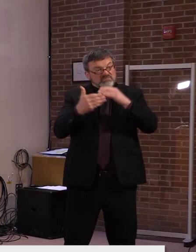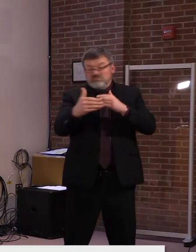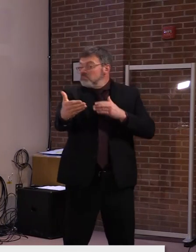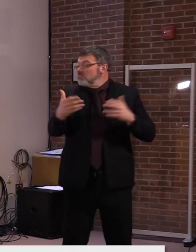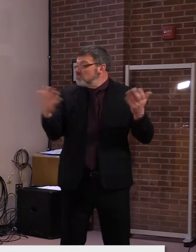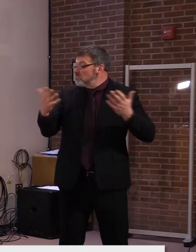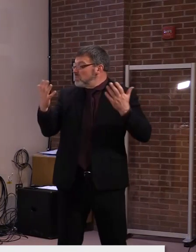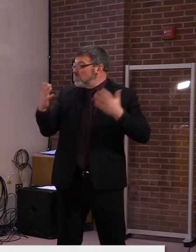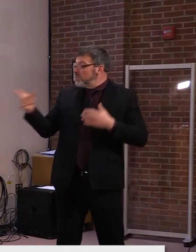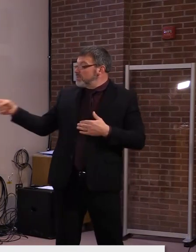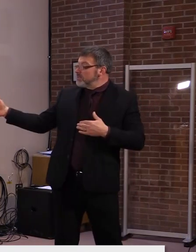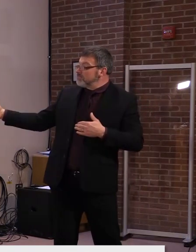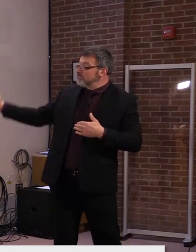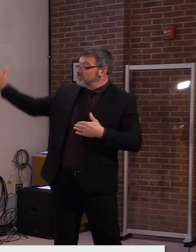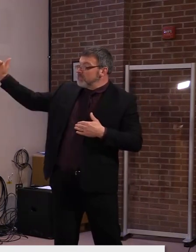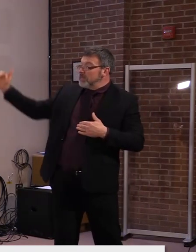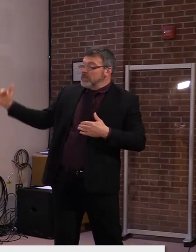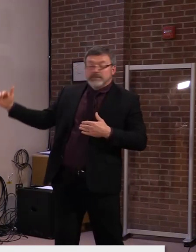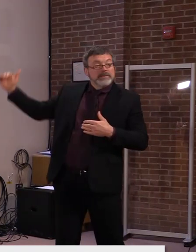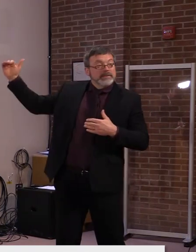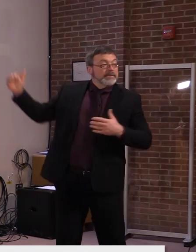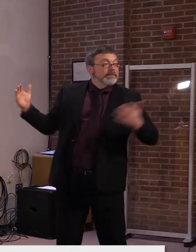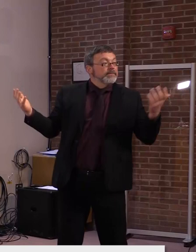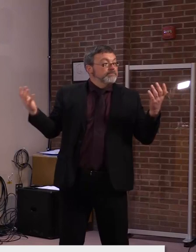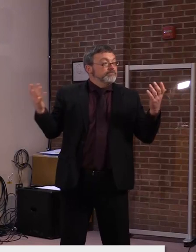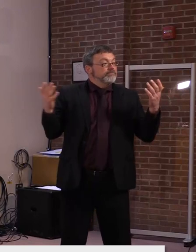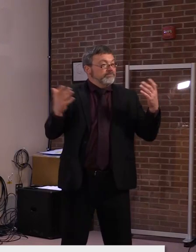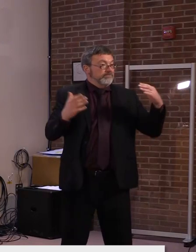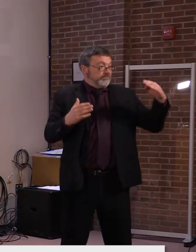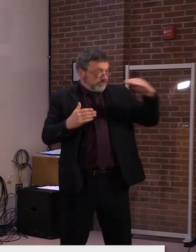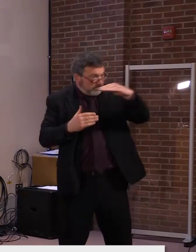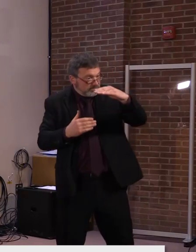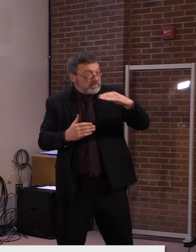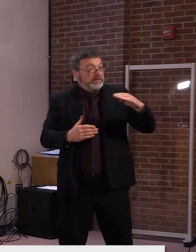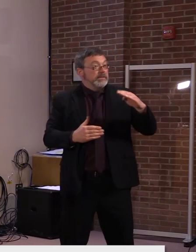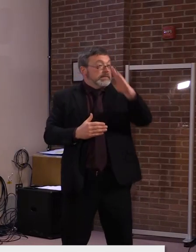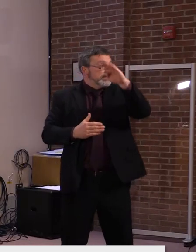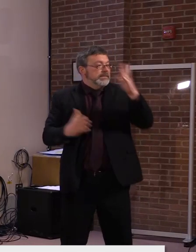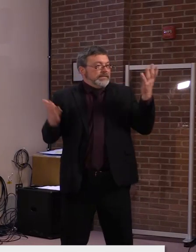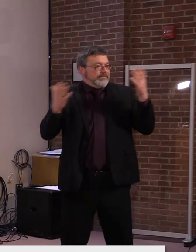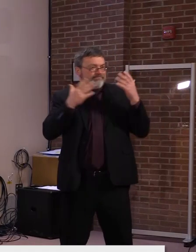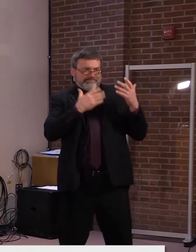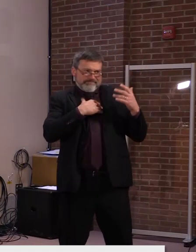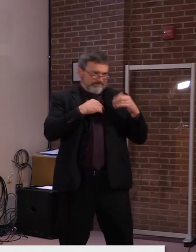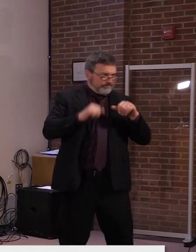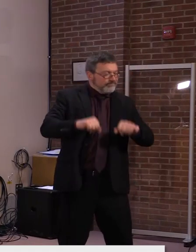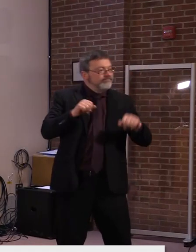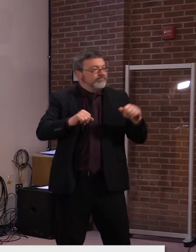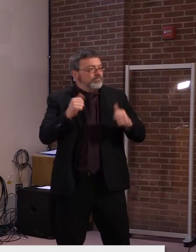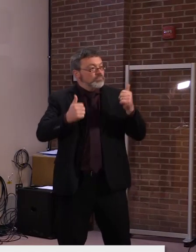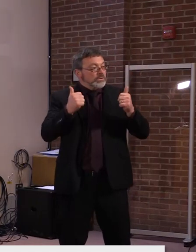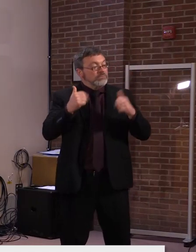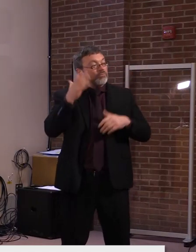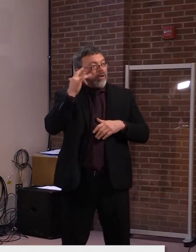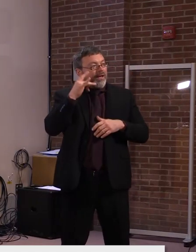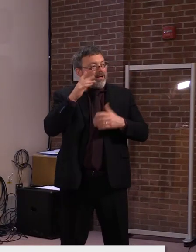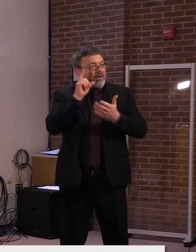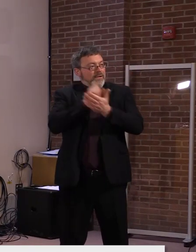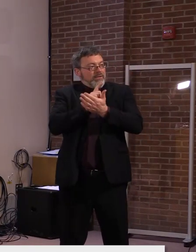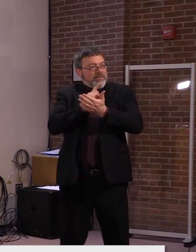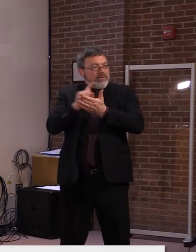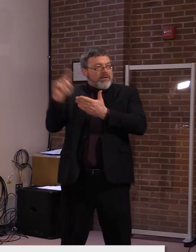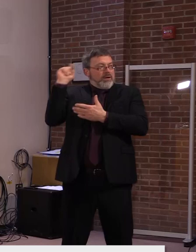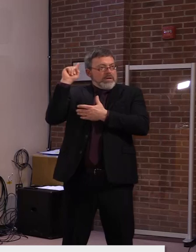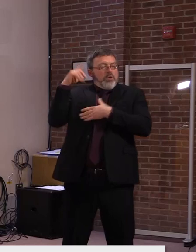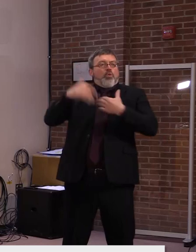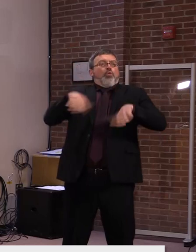the lower end, kind of in the middle of the forecast. So that was certainly good to see last week. If you remember, we trended on the higher side